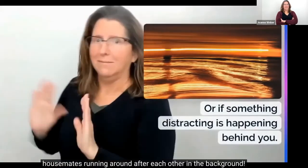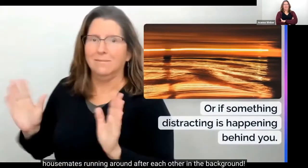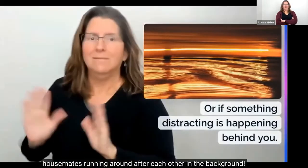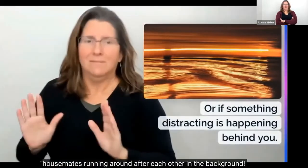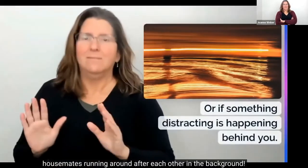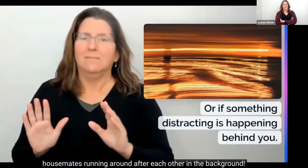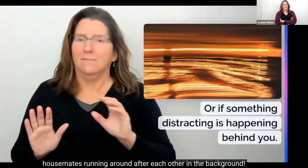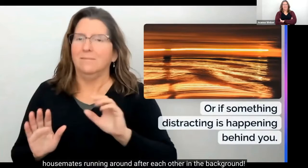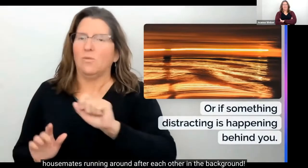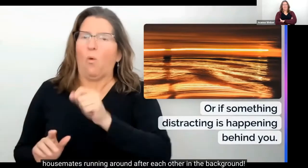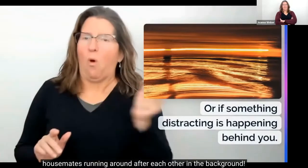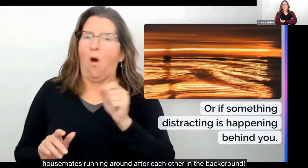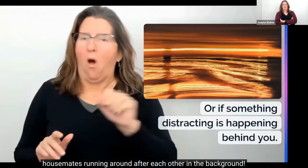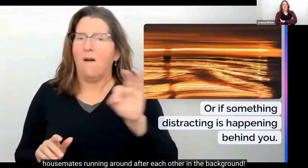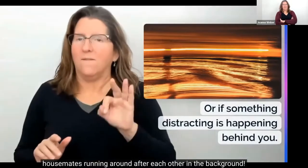other in the background.